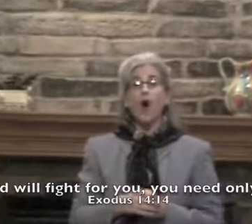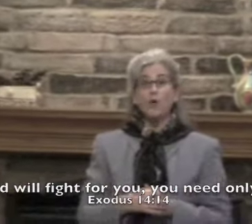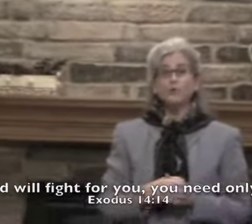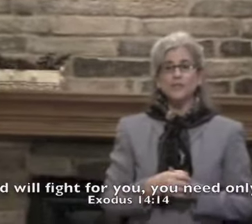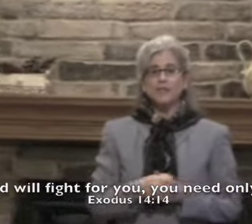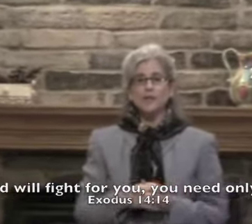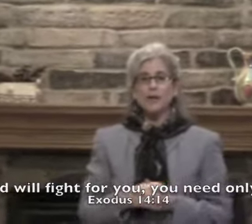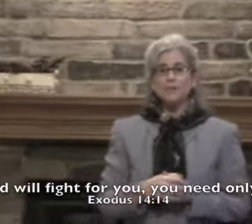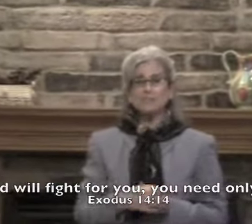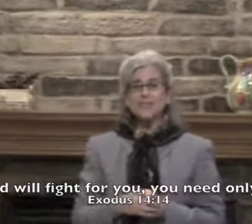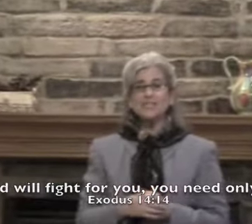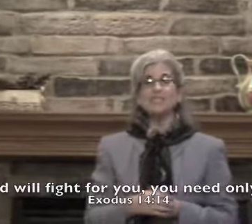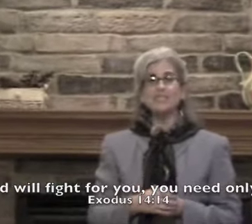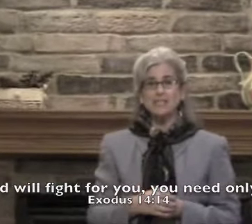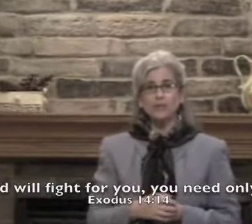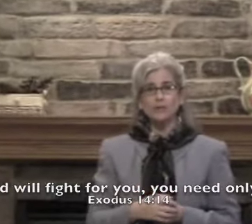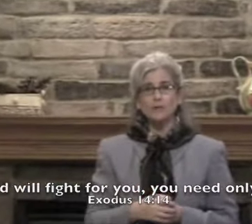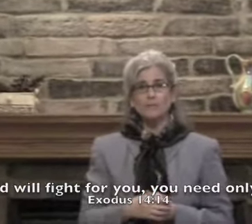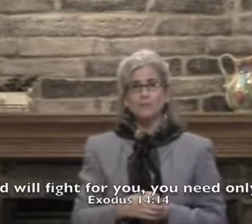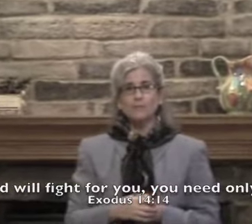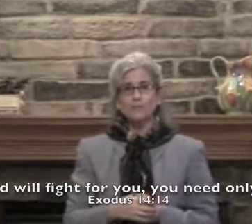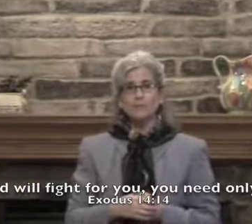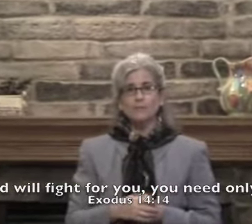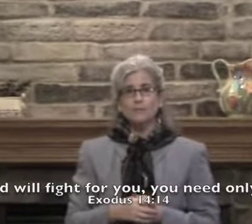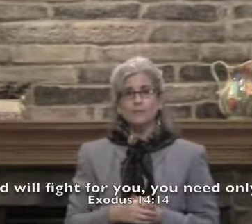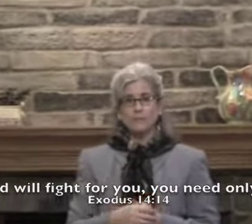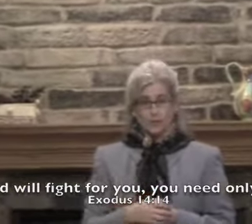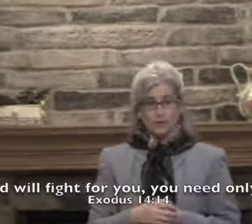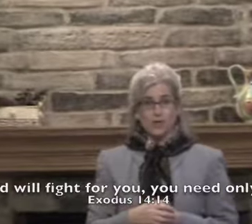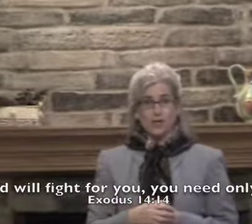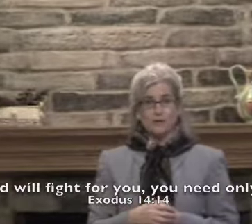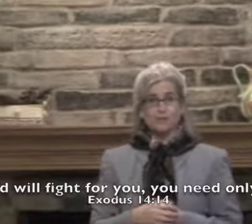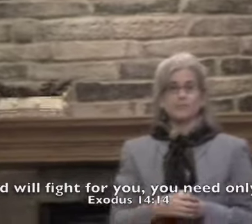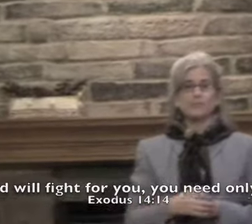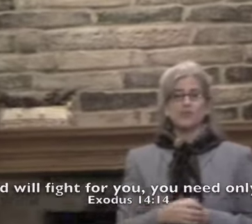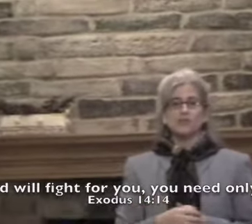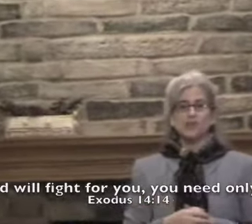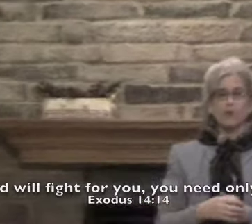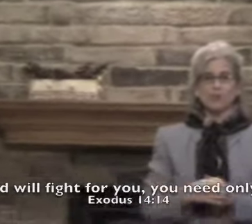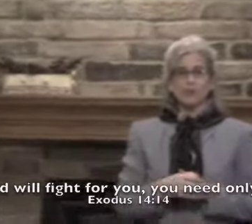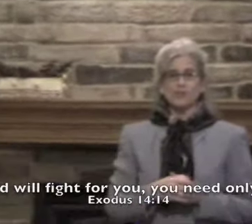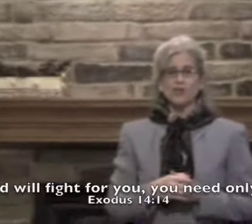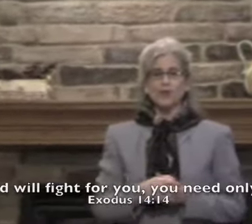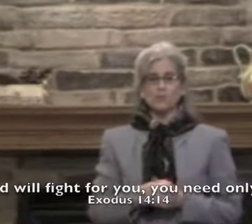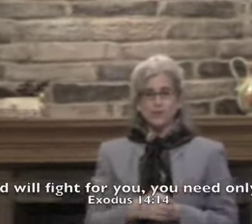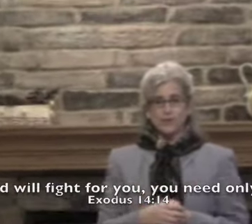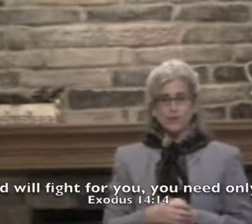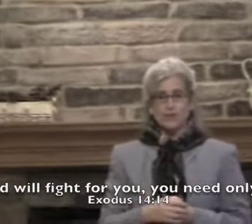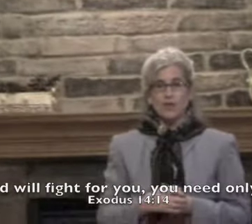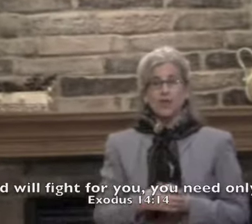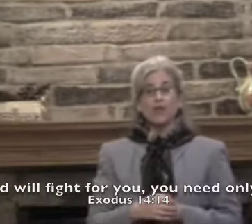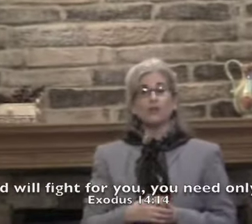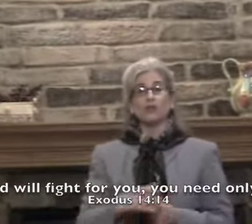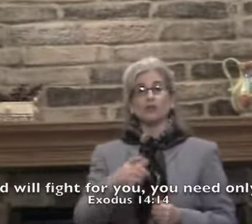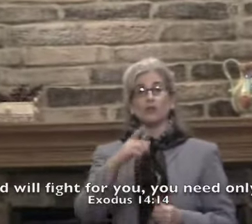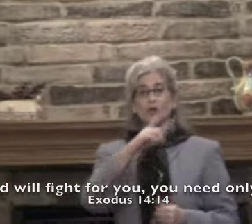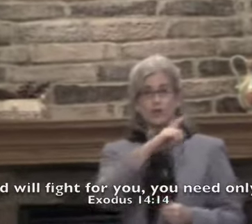only be still. Okay? So we're going to start with the Lord.